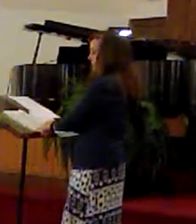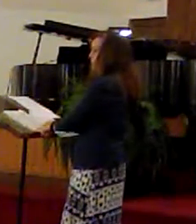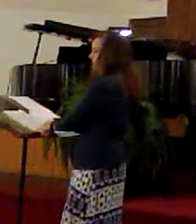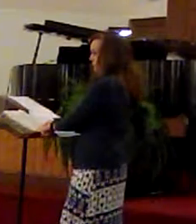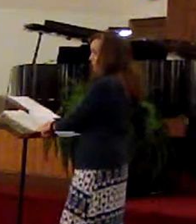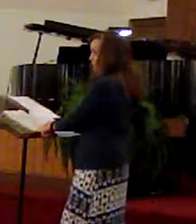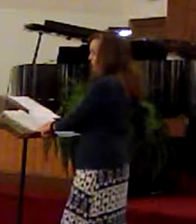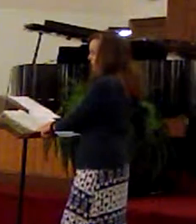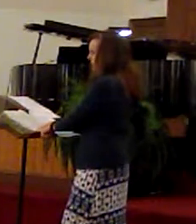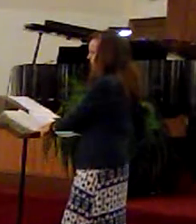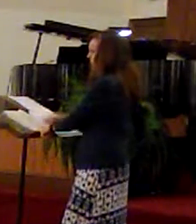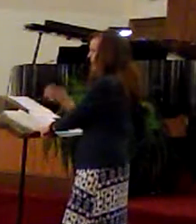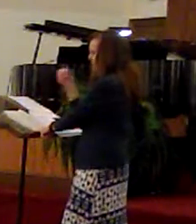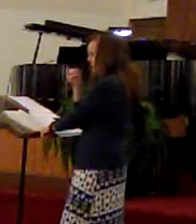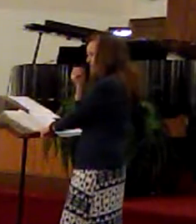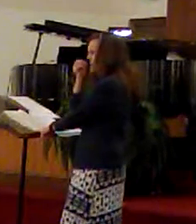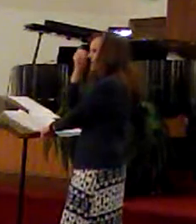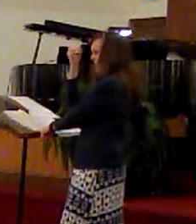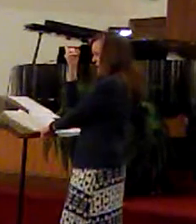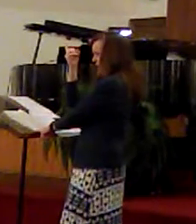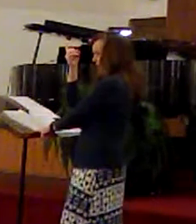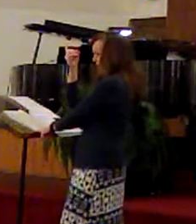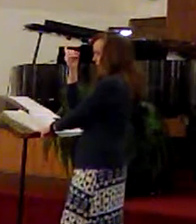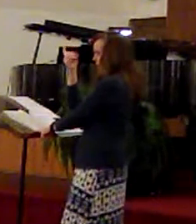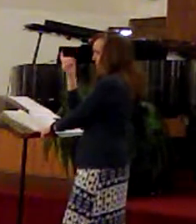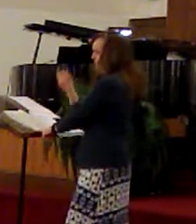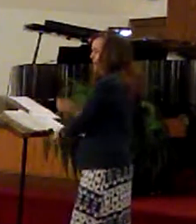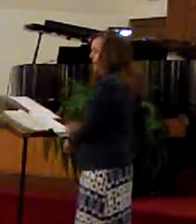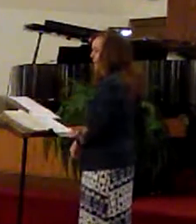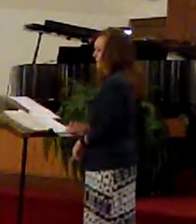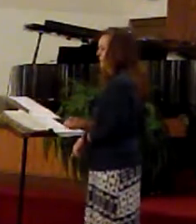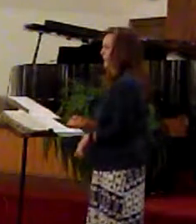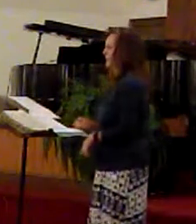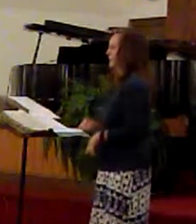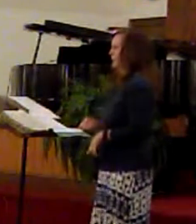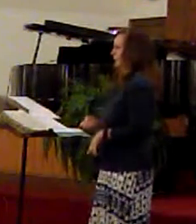a deeper meaning. Christianity today is so